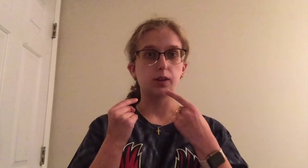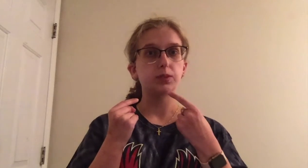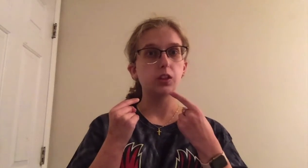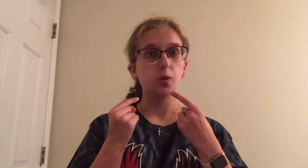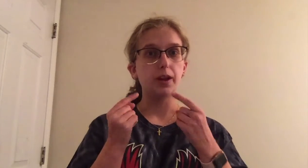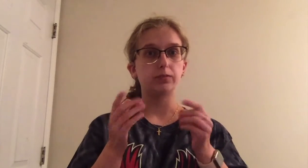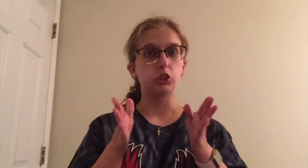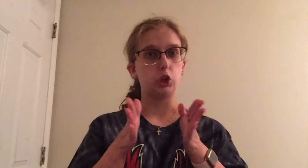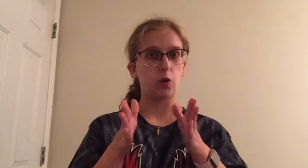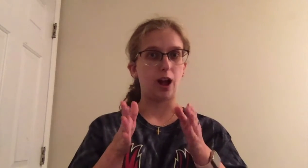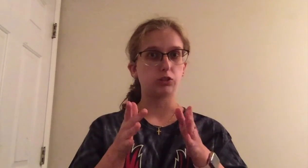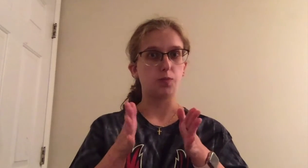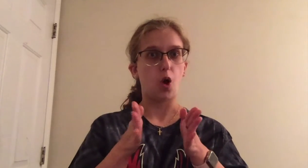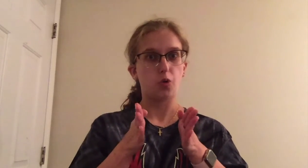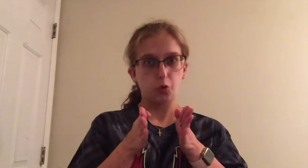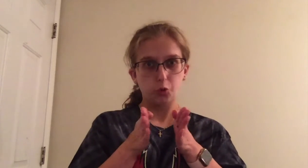little bit to show how small.